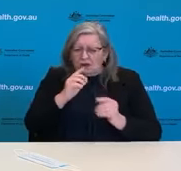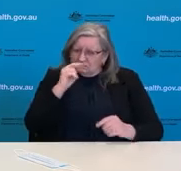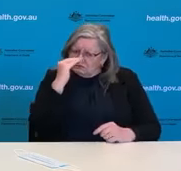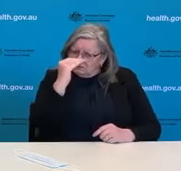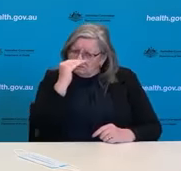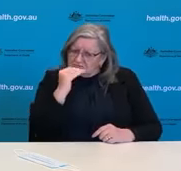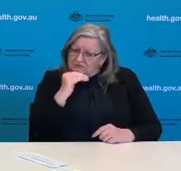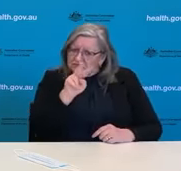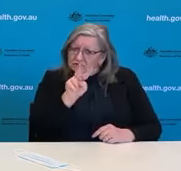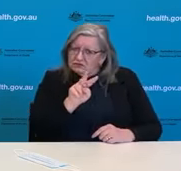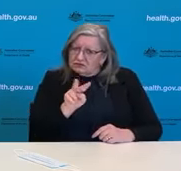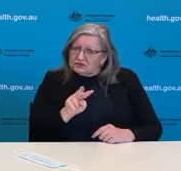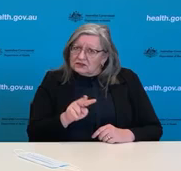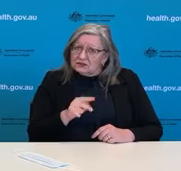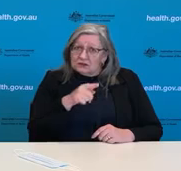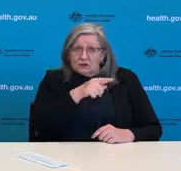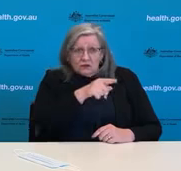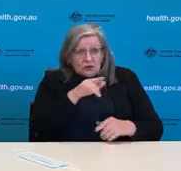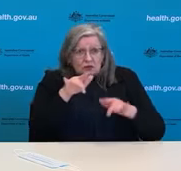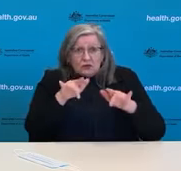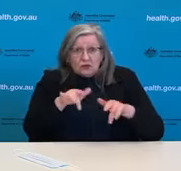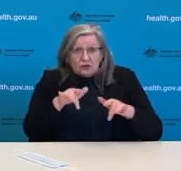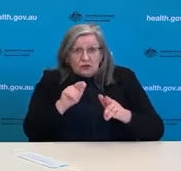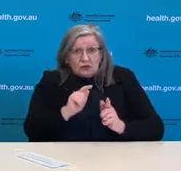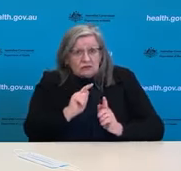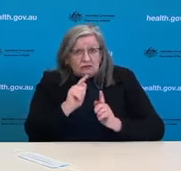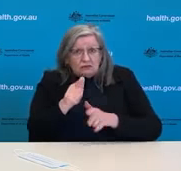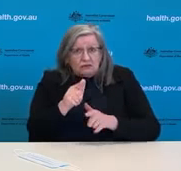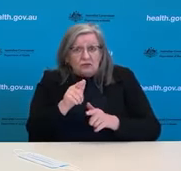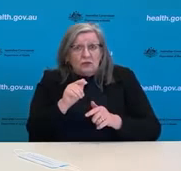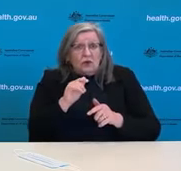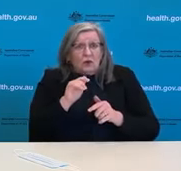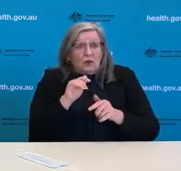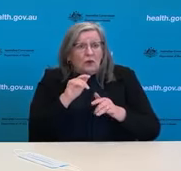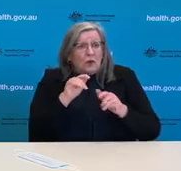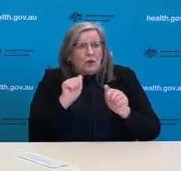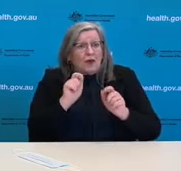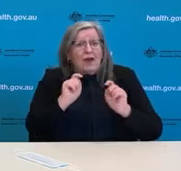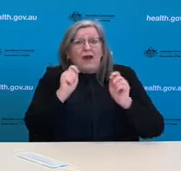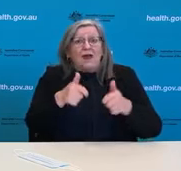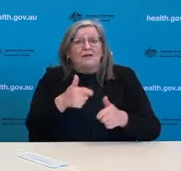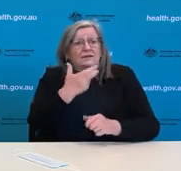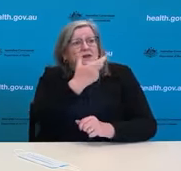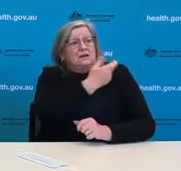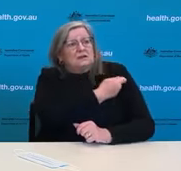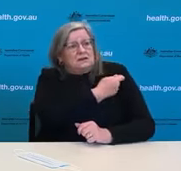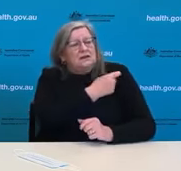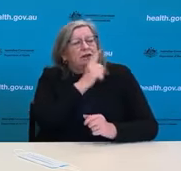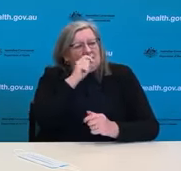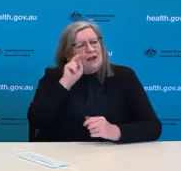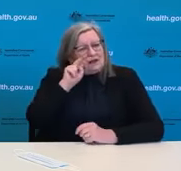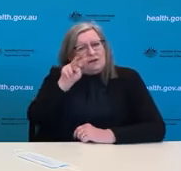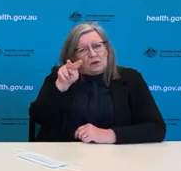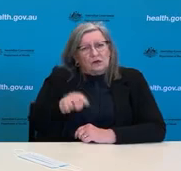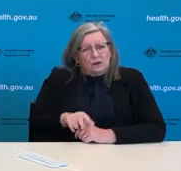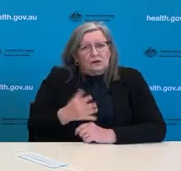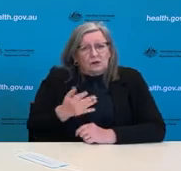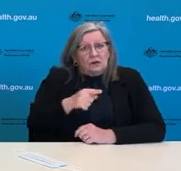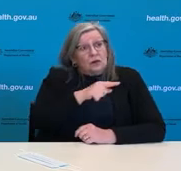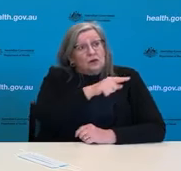are either about to receive a vaccine or have received their vaccine. The sort of questions you might want to